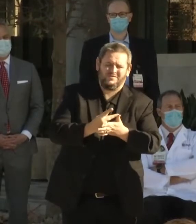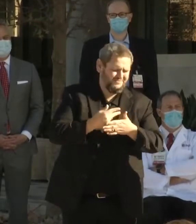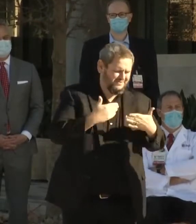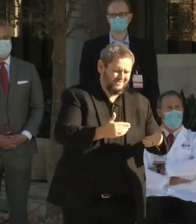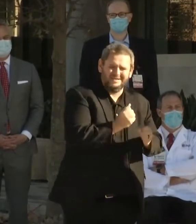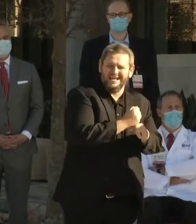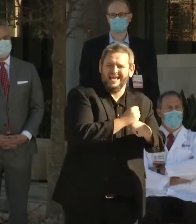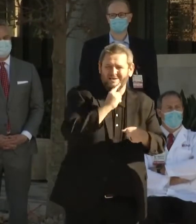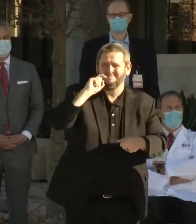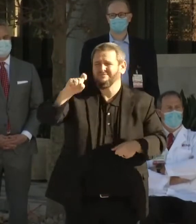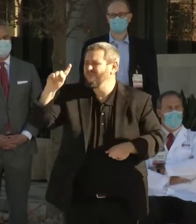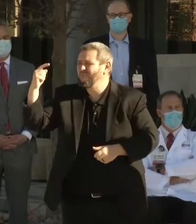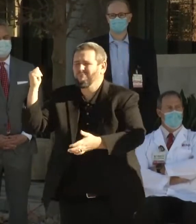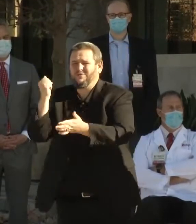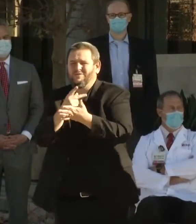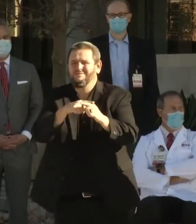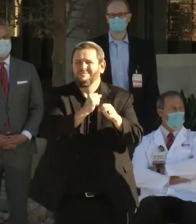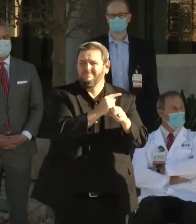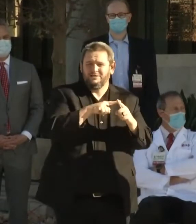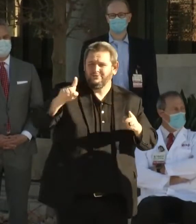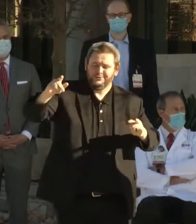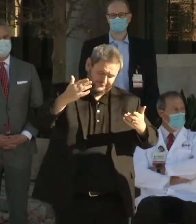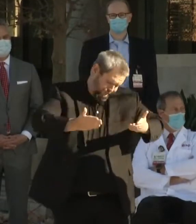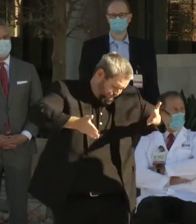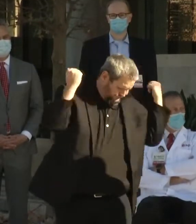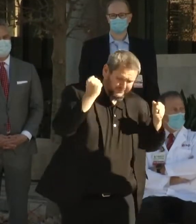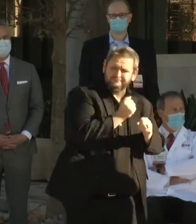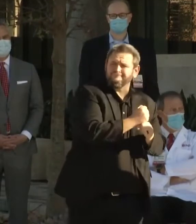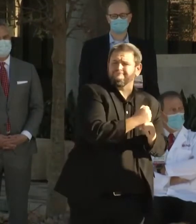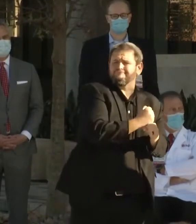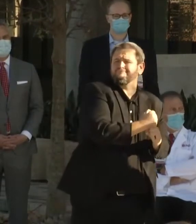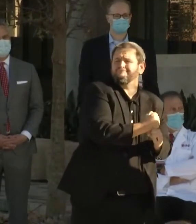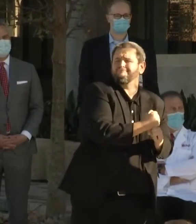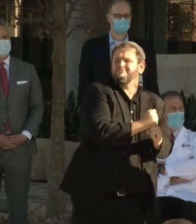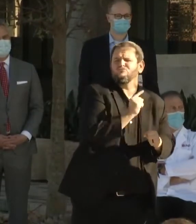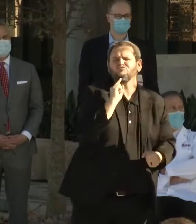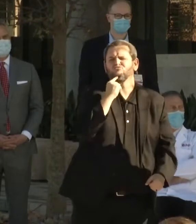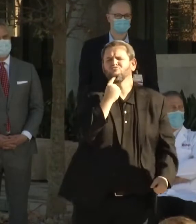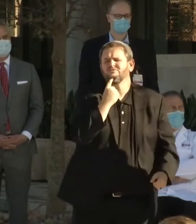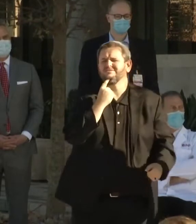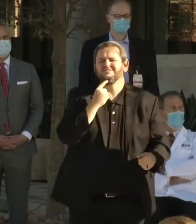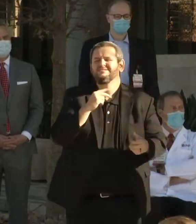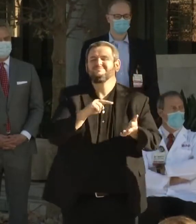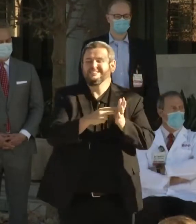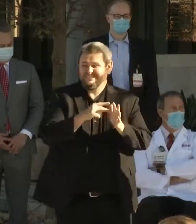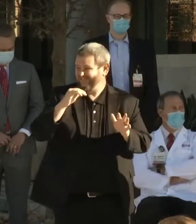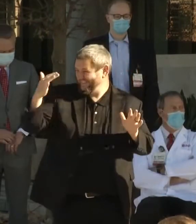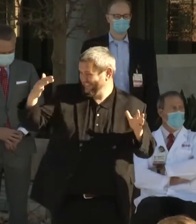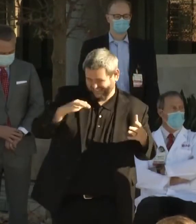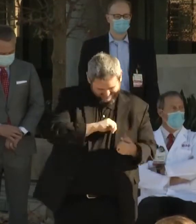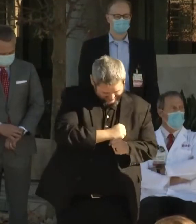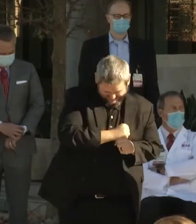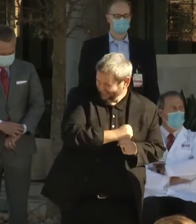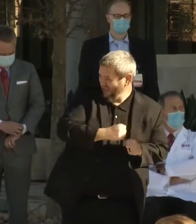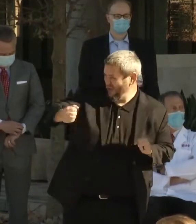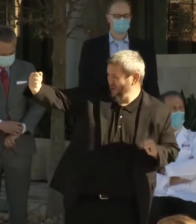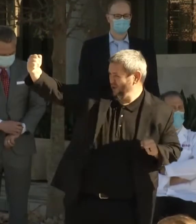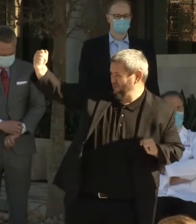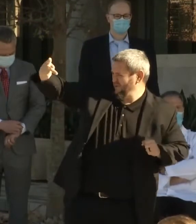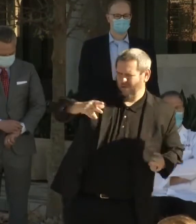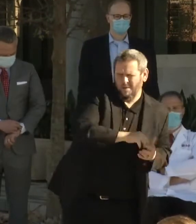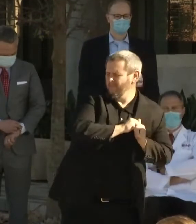approval, then they'll have vaccine there to go ahead and immediately distribute. There has been some discussion about potentially